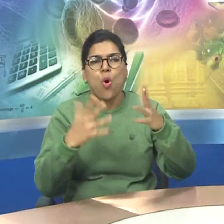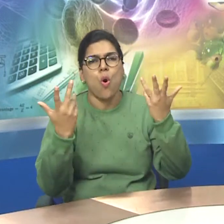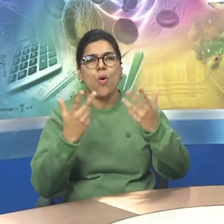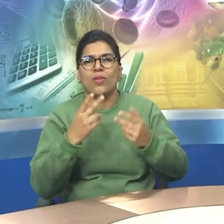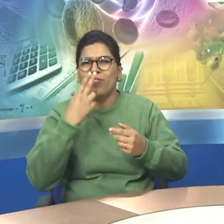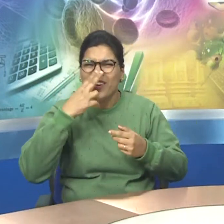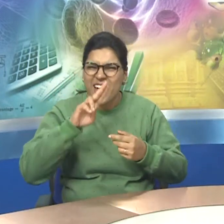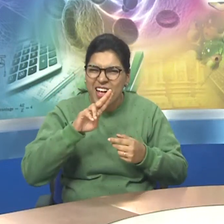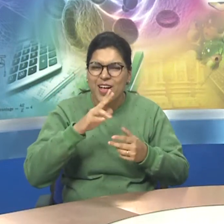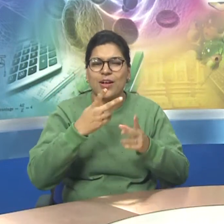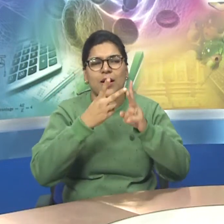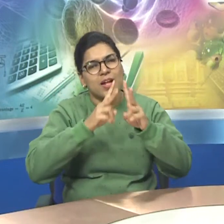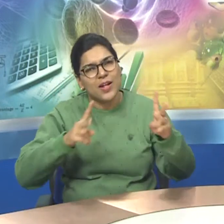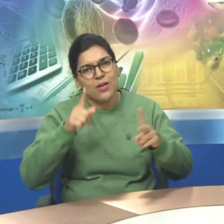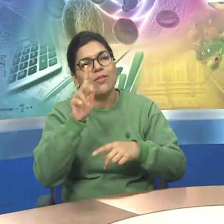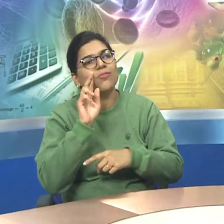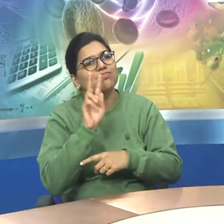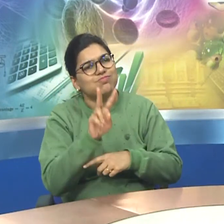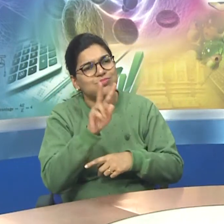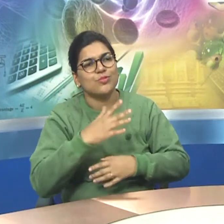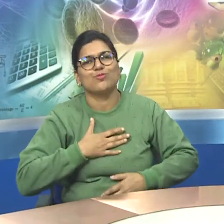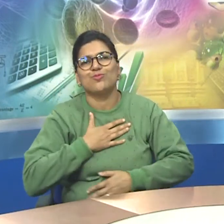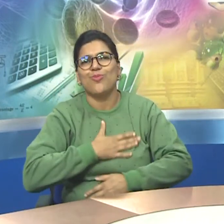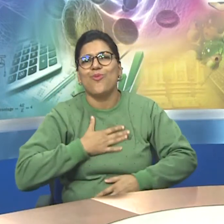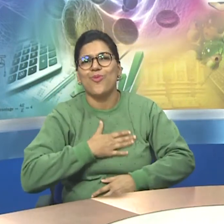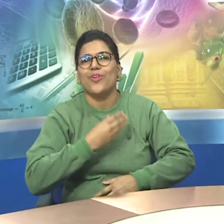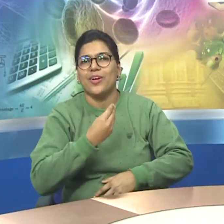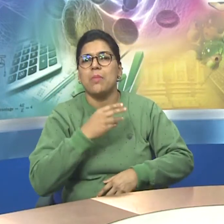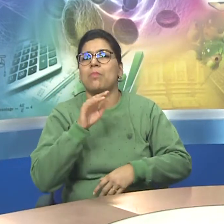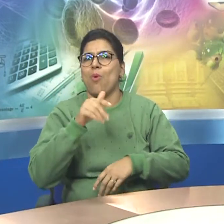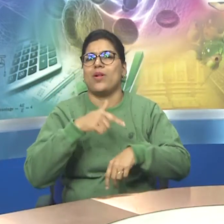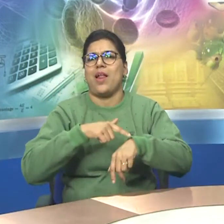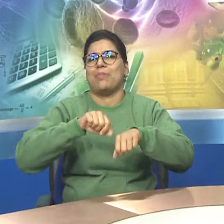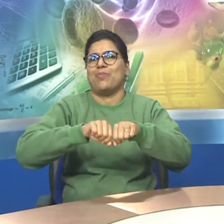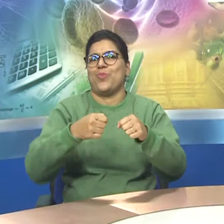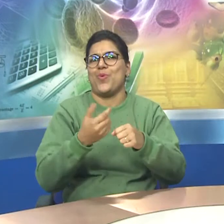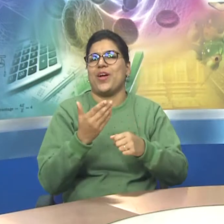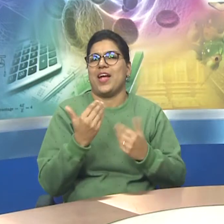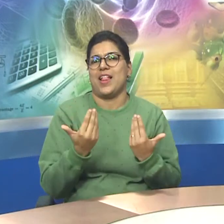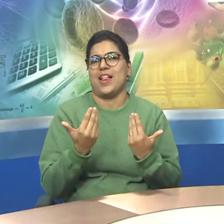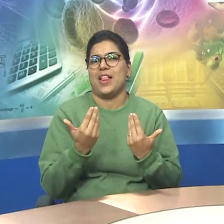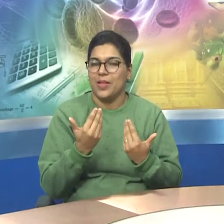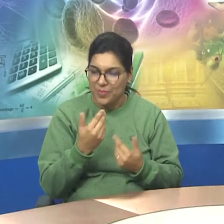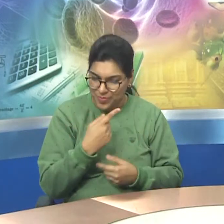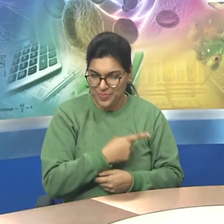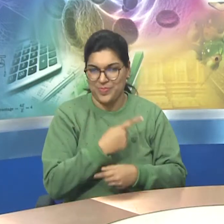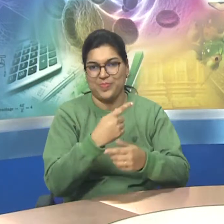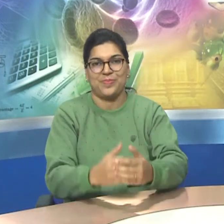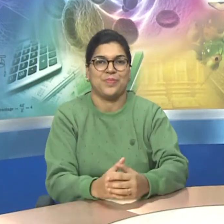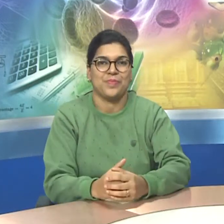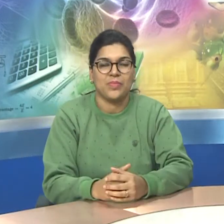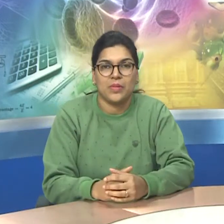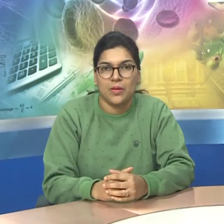You can watch any movie, any comedy serial in your free time.